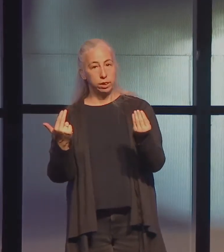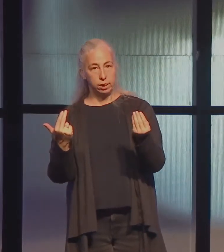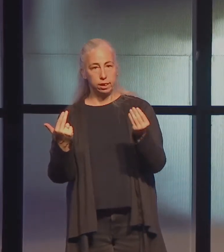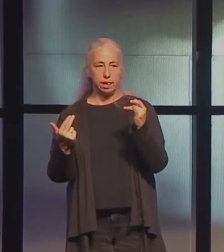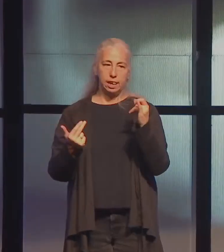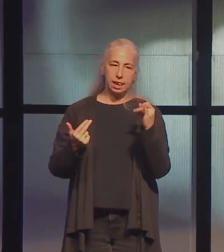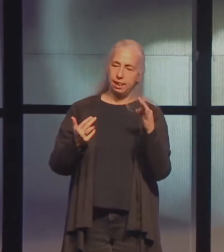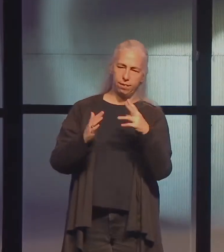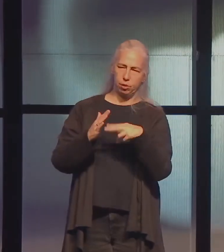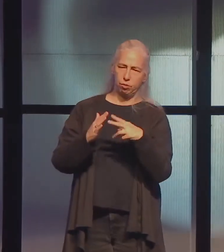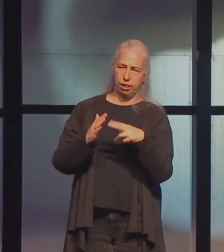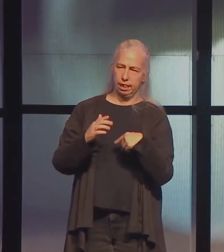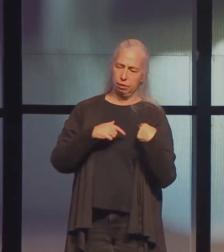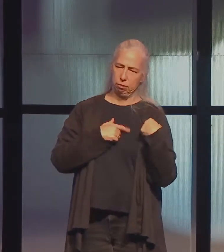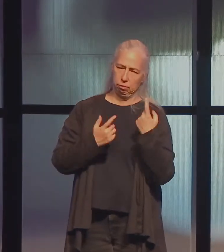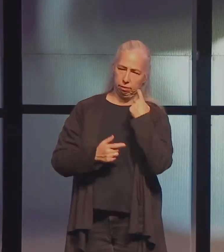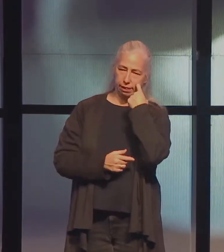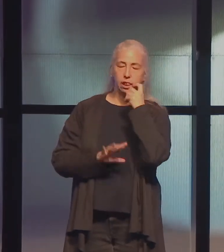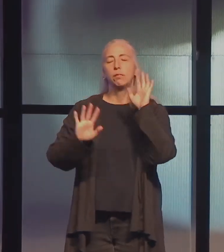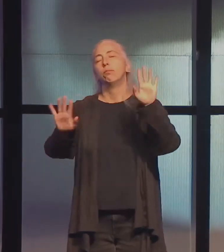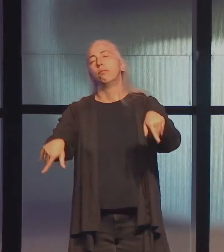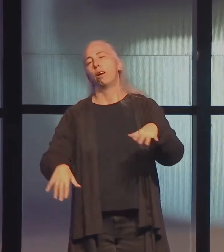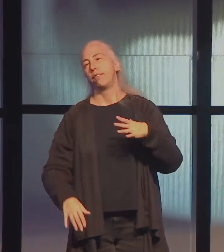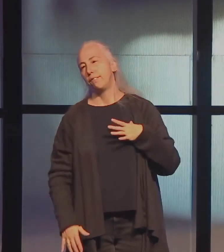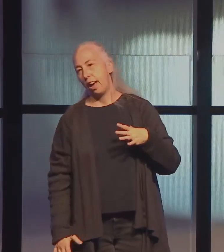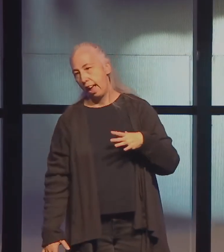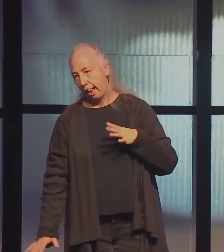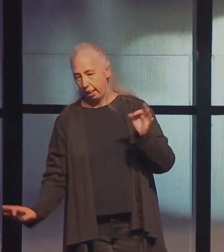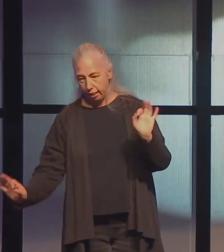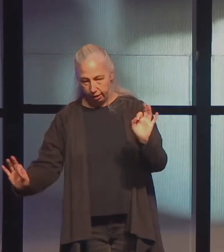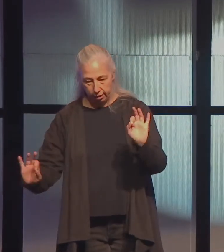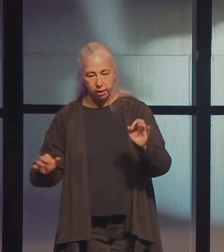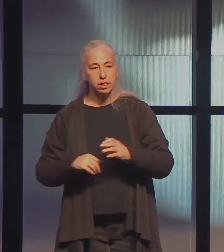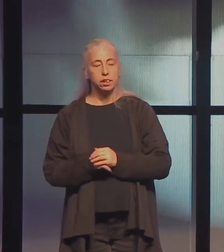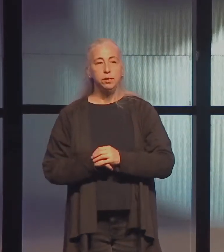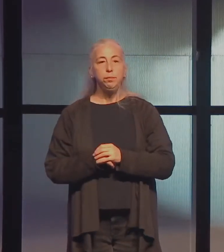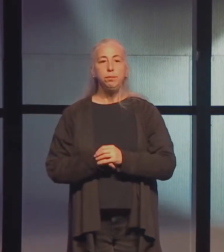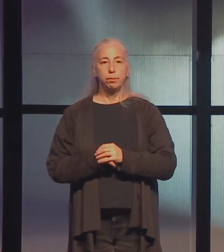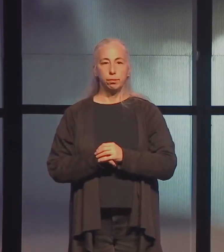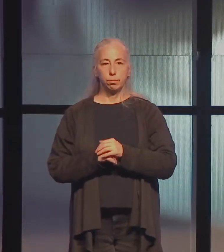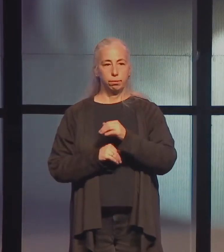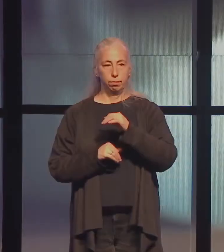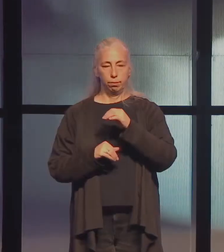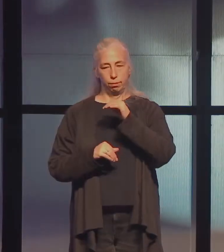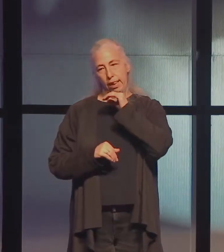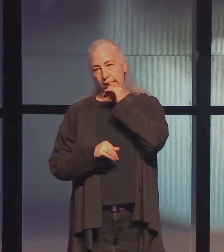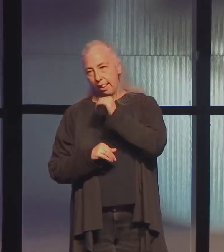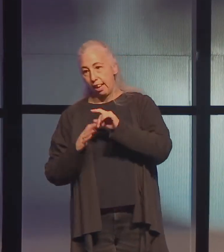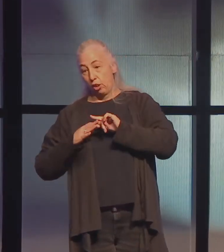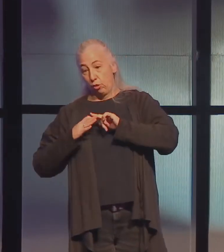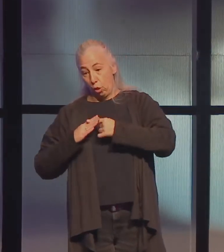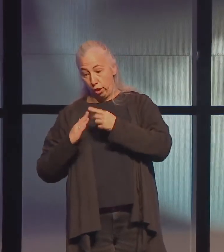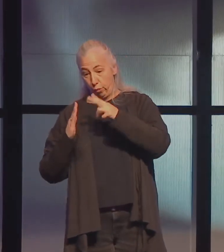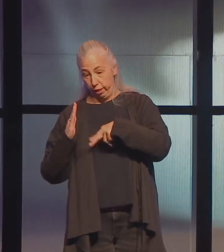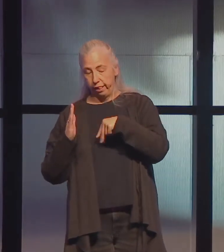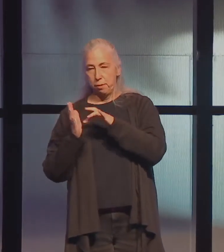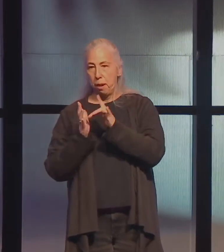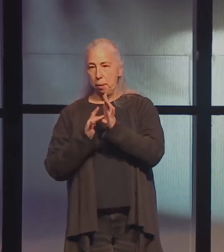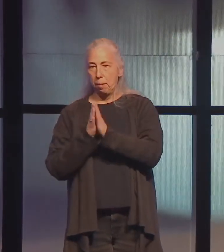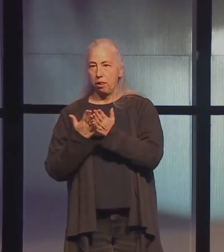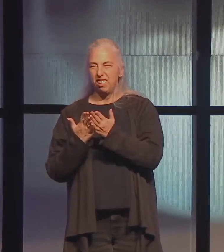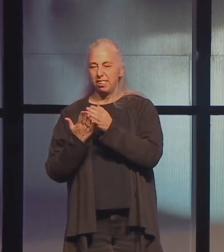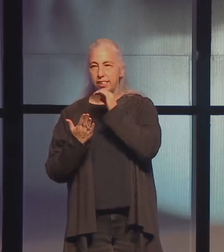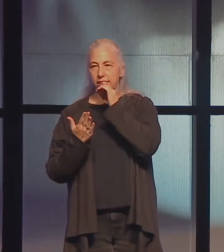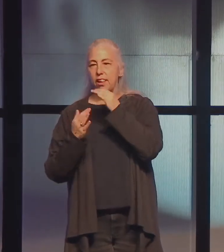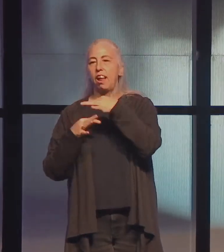recently, which is perfectly fine, okay? Not one I would consider tell you to go start with, okay? In Numbers and 13, we